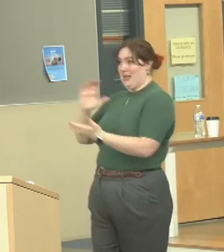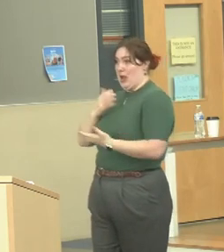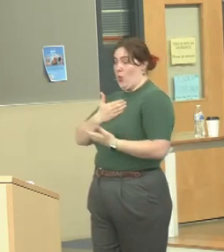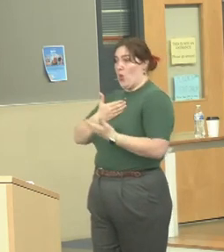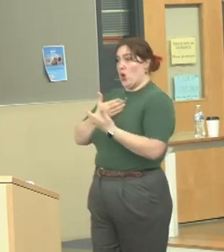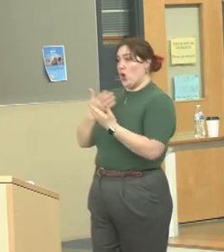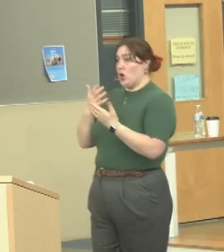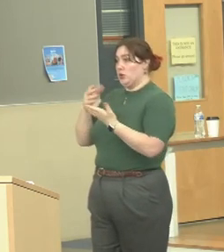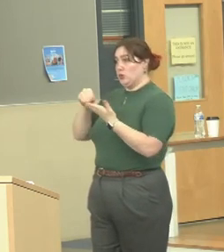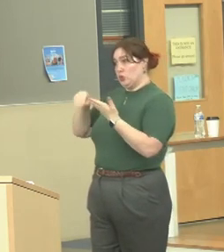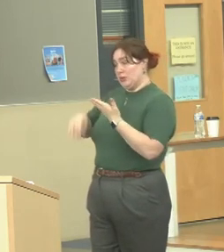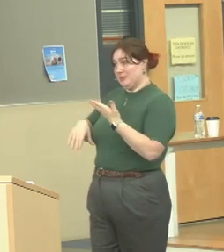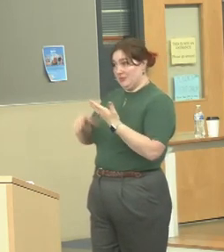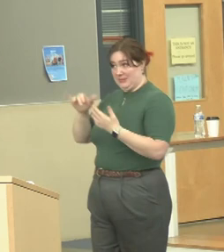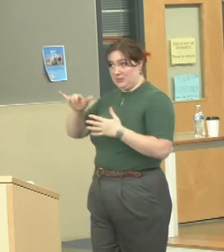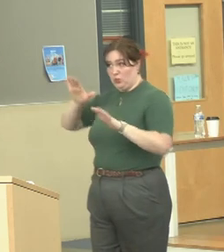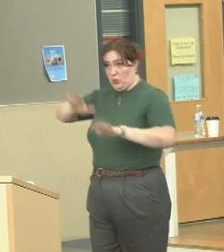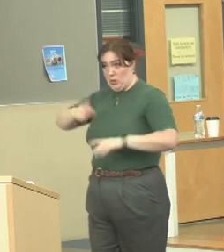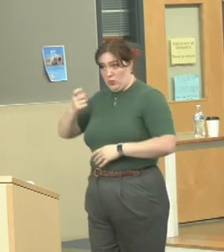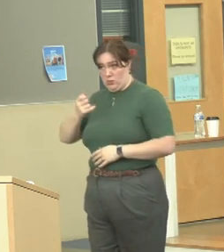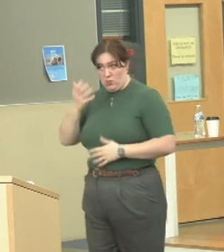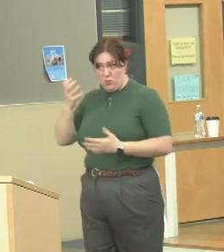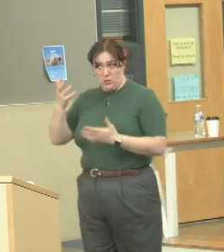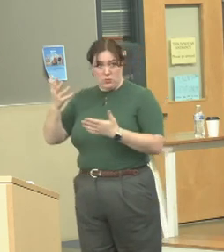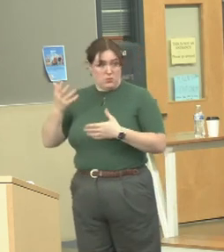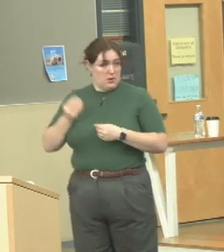that's an excellent question, if anyone wants to speak to that.